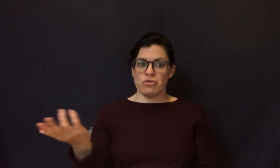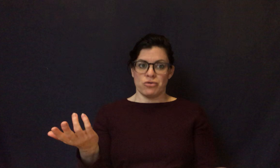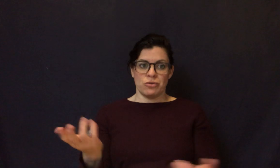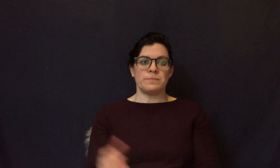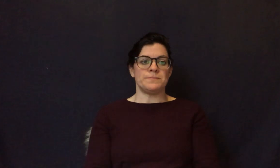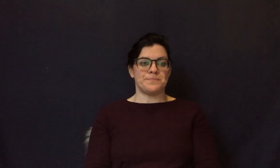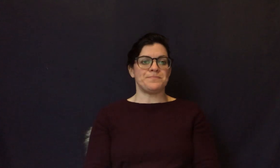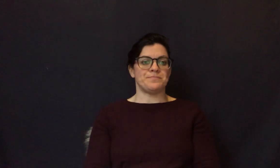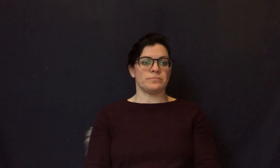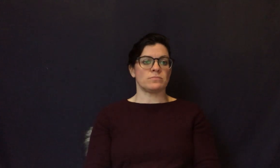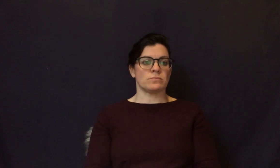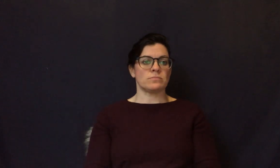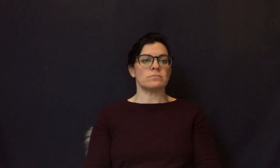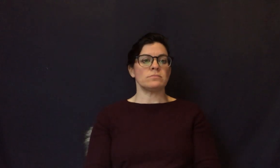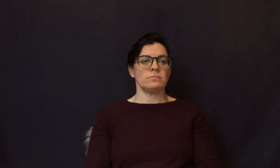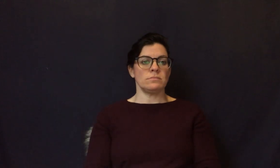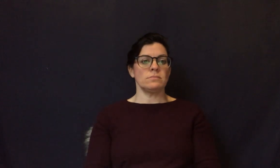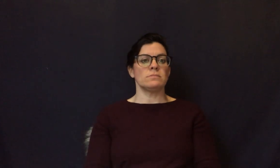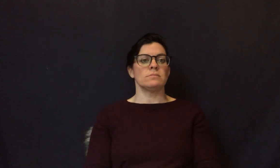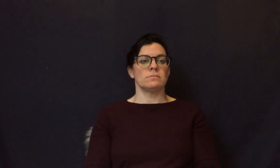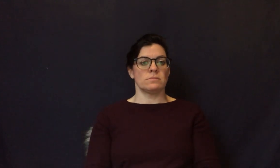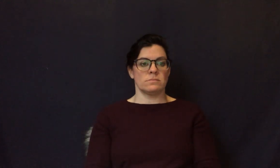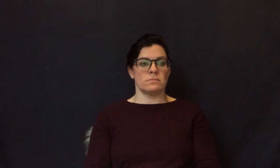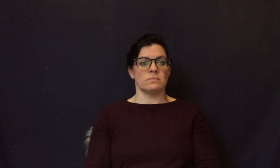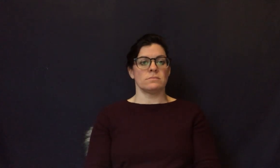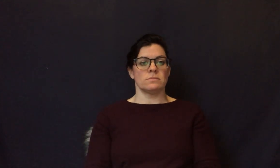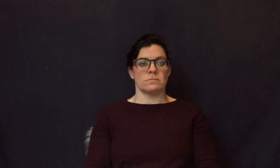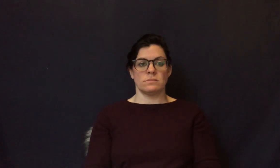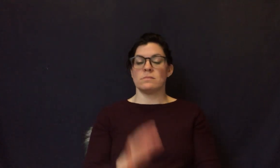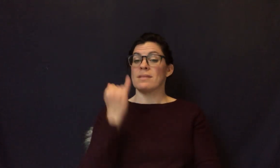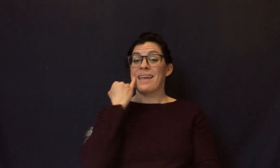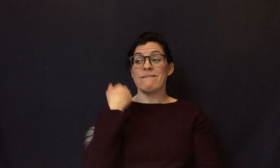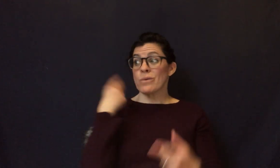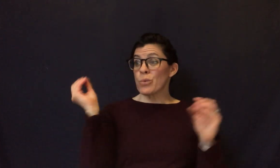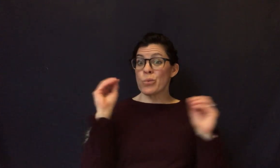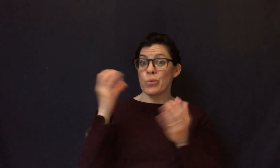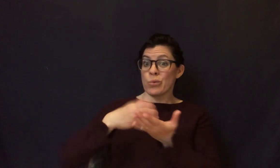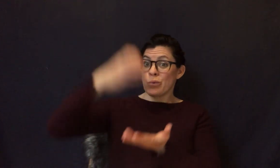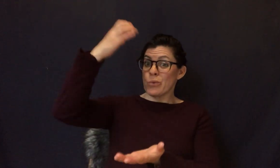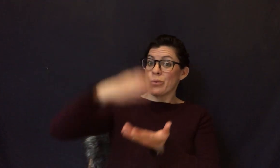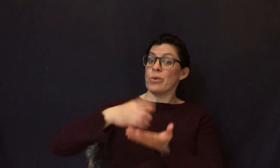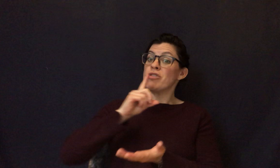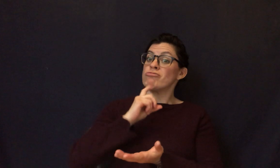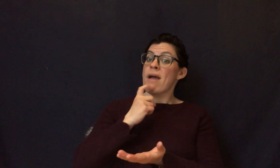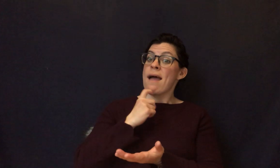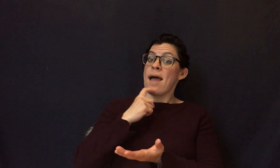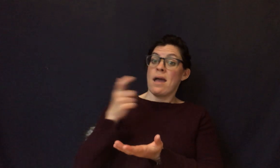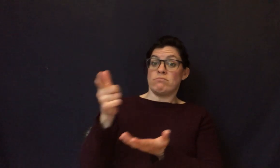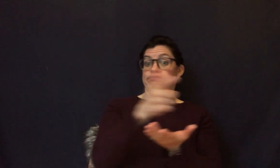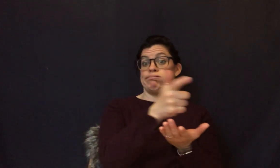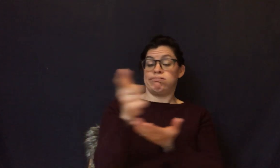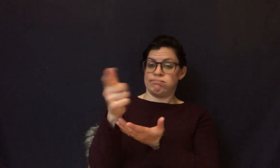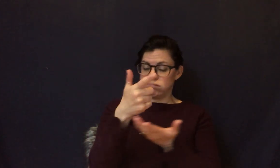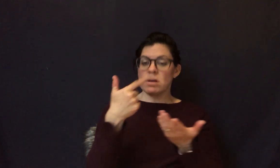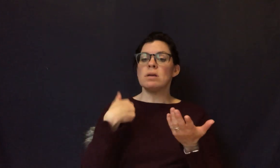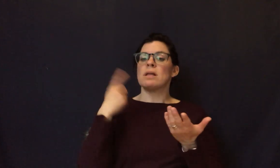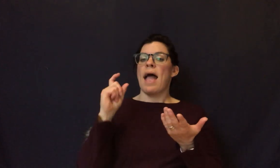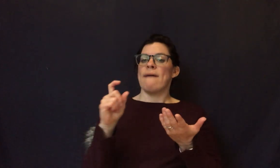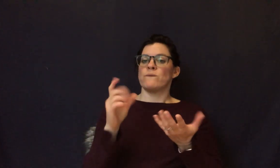baking soda. Baking soda is a good choice. If you have baking soda handy, pour it on there. Okay, if not, you don't have a Class